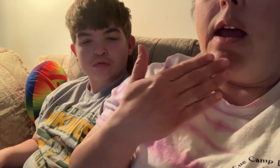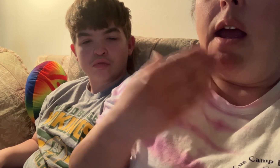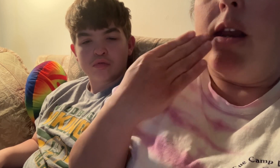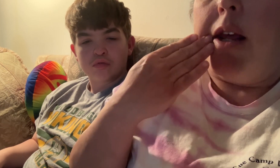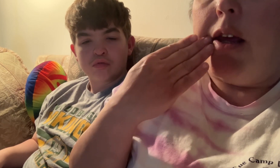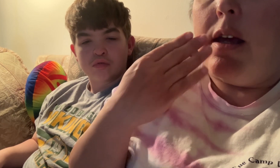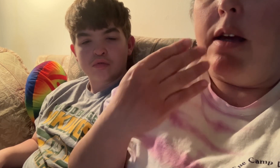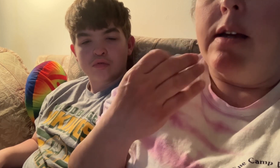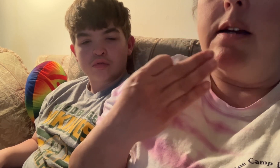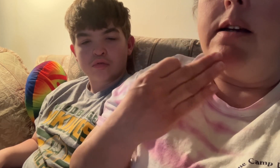any